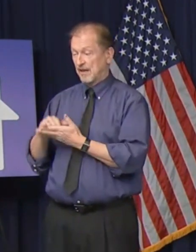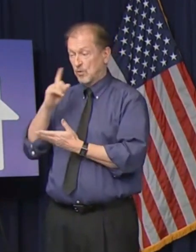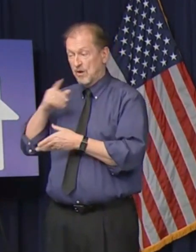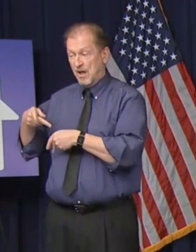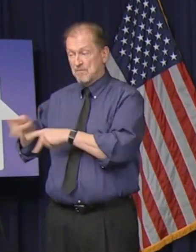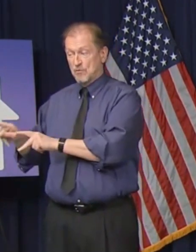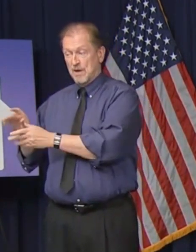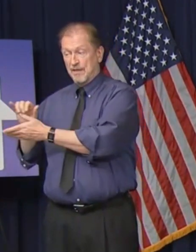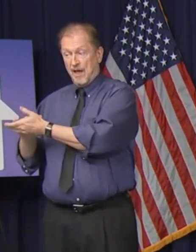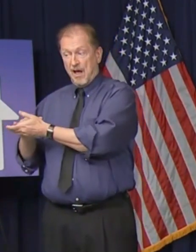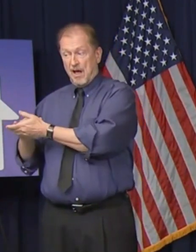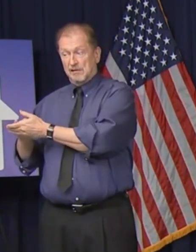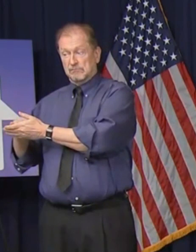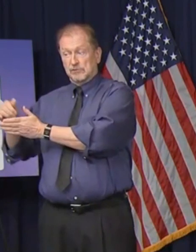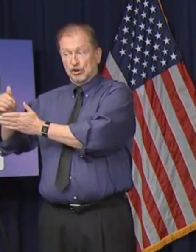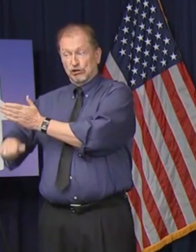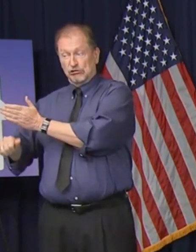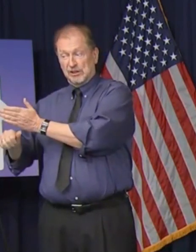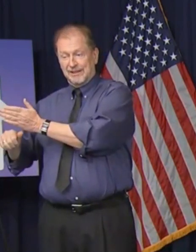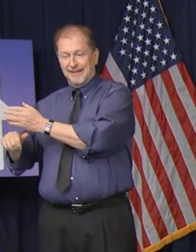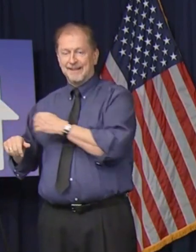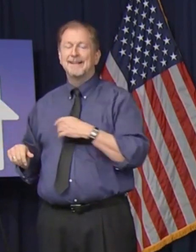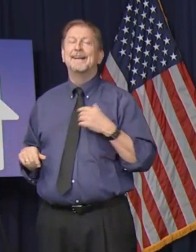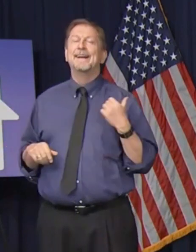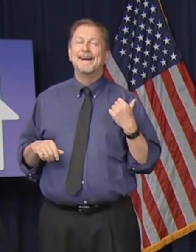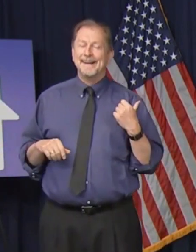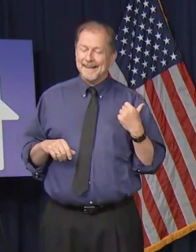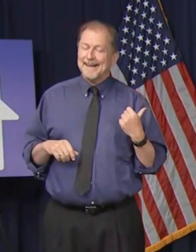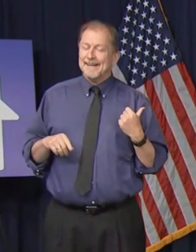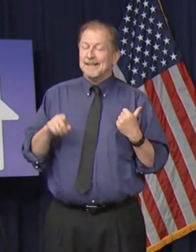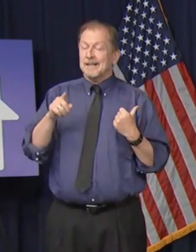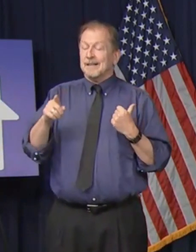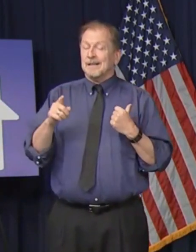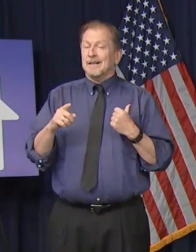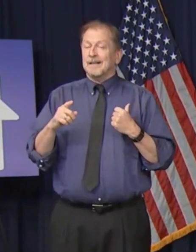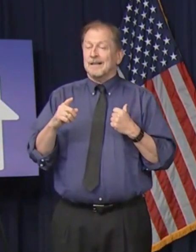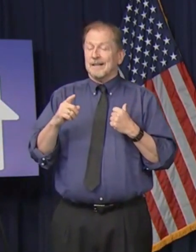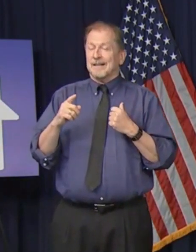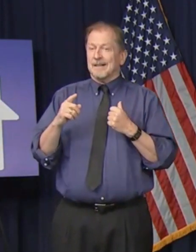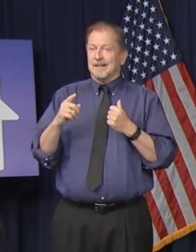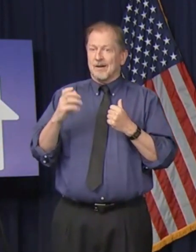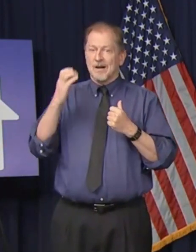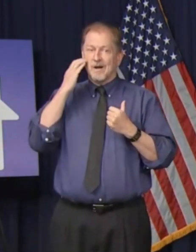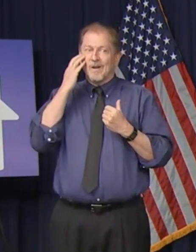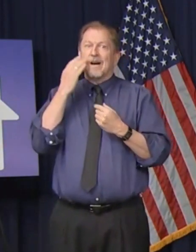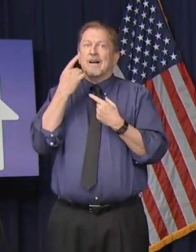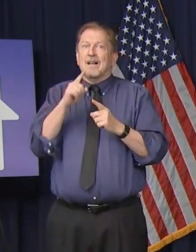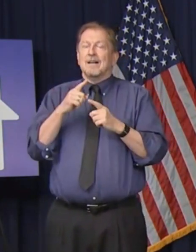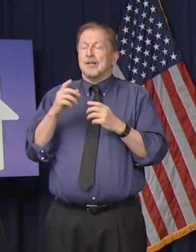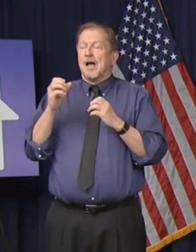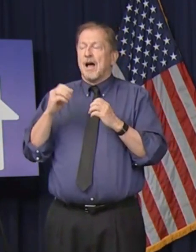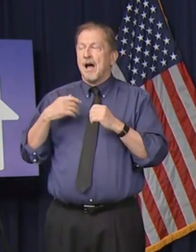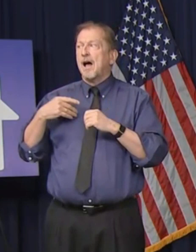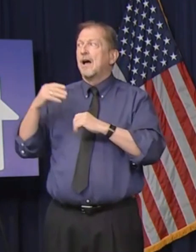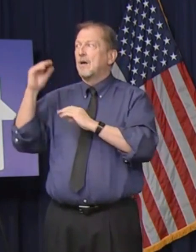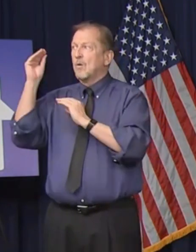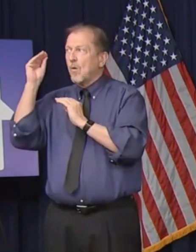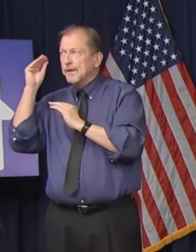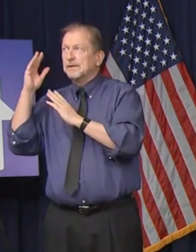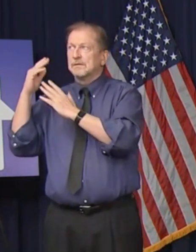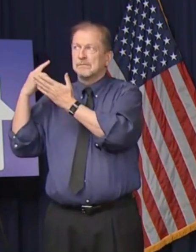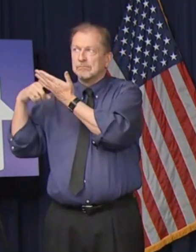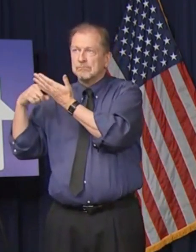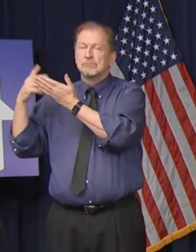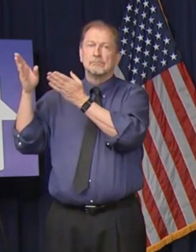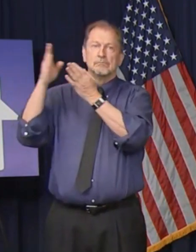announce? We've looked at an awful lot of things, and I've gotten suggestions from all across, both sides of the aisle of elected officials as well